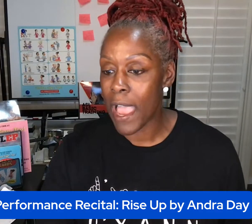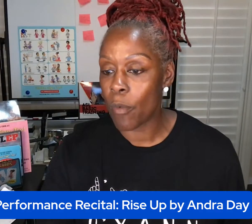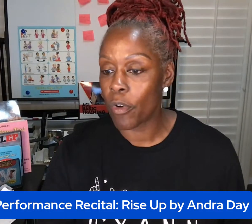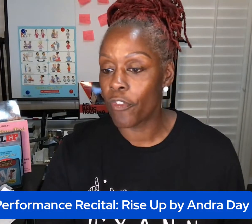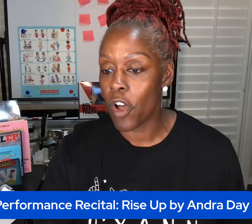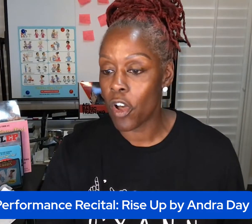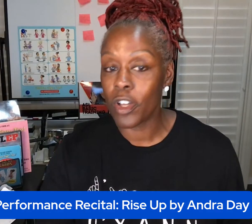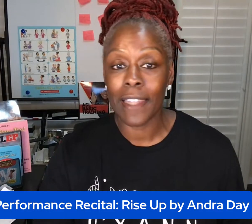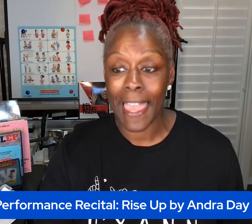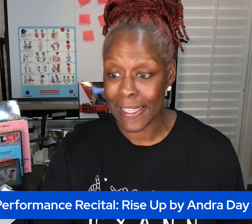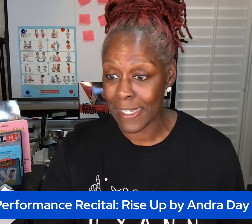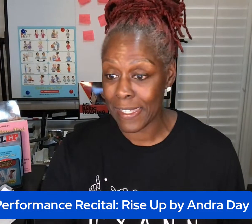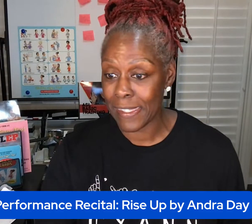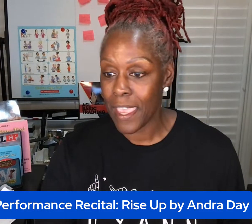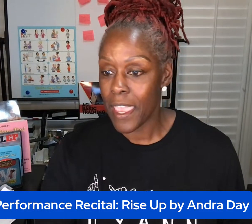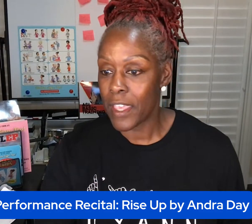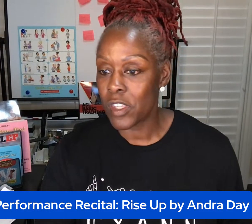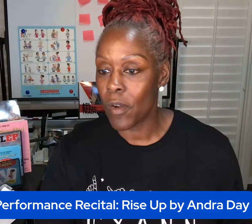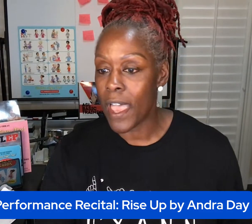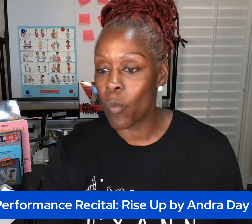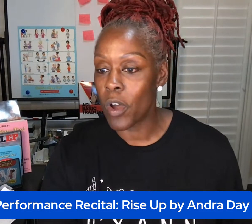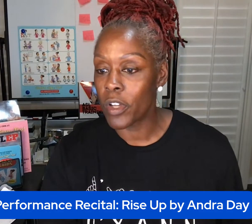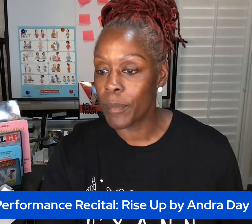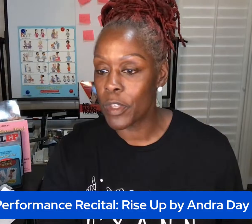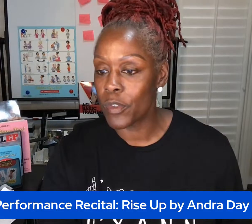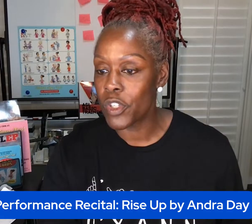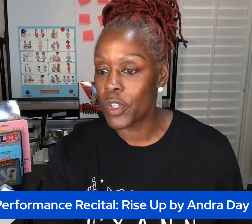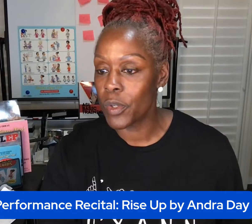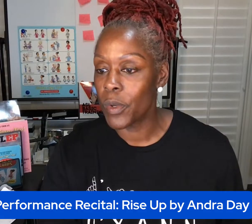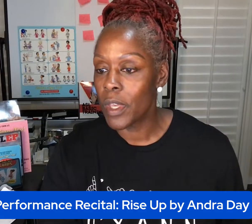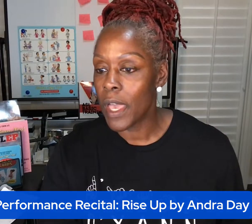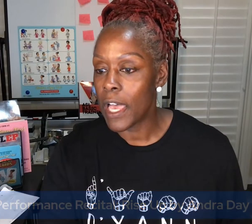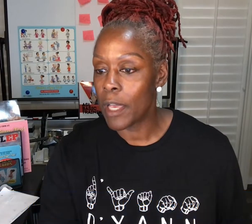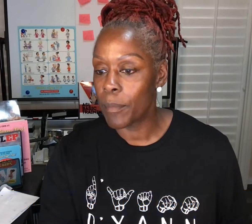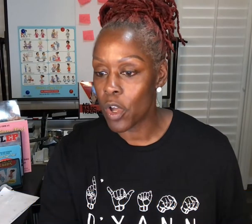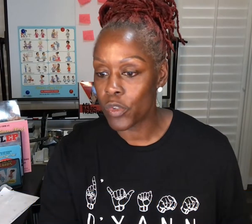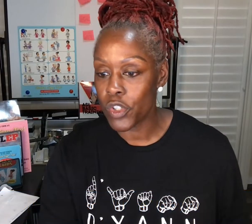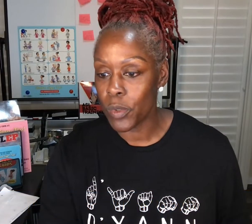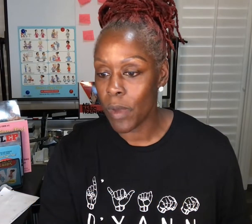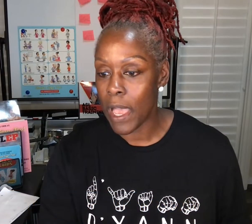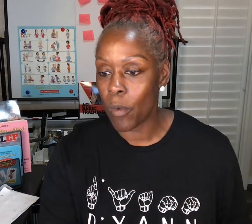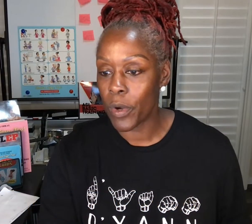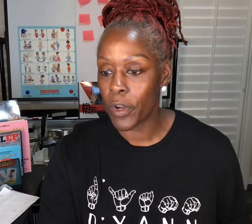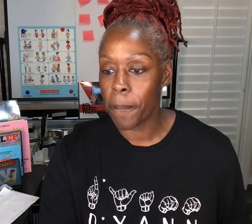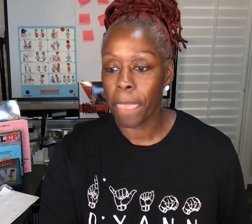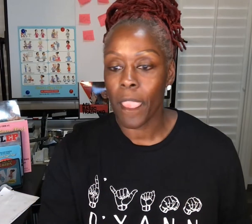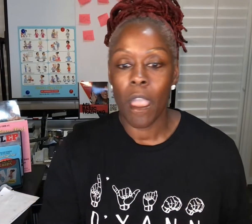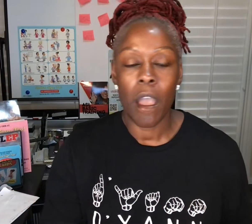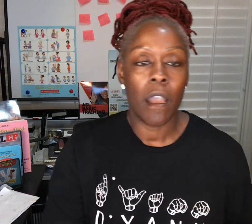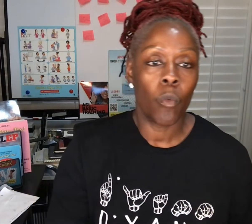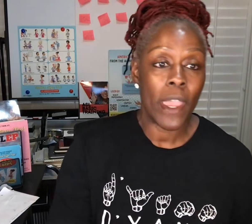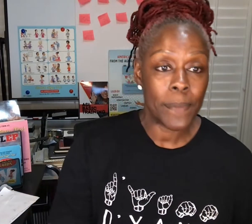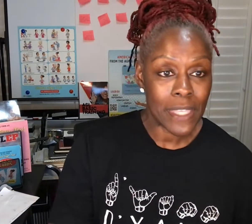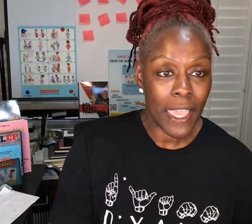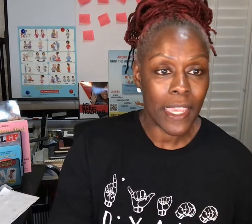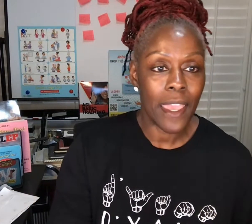our fall classes. And so I welcome you to go to our website at